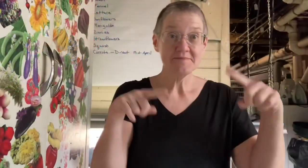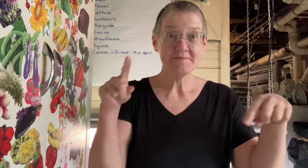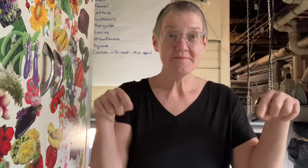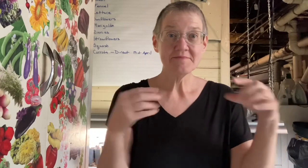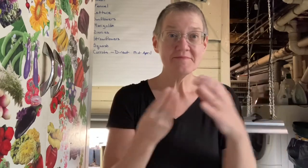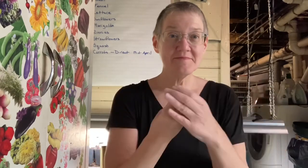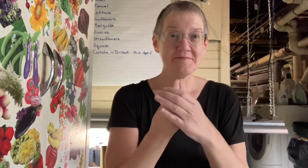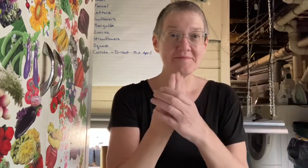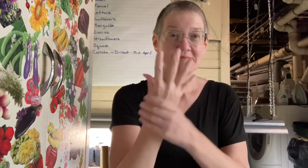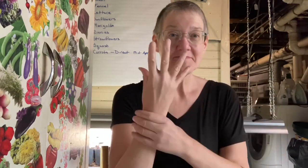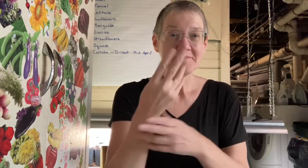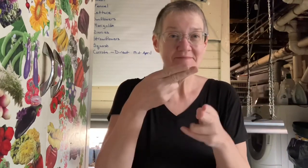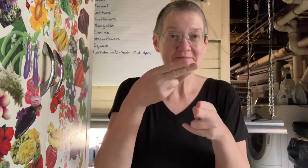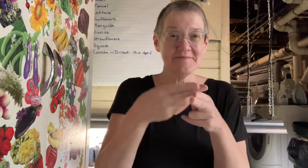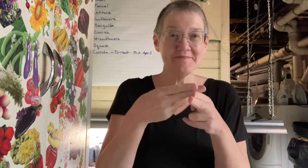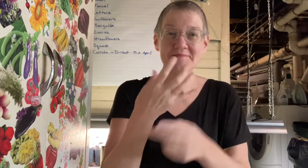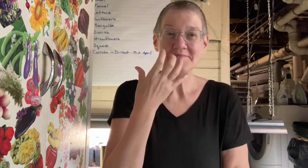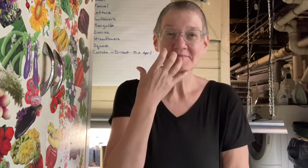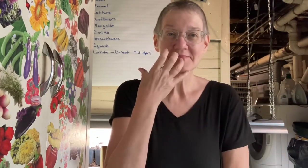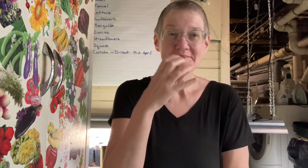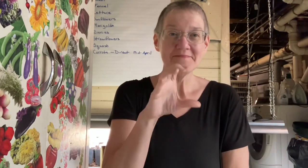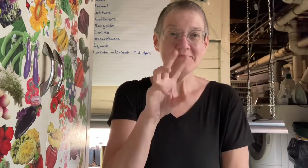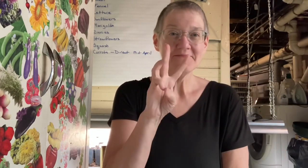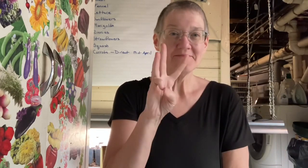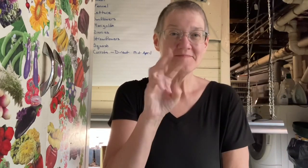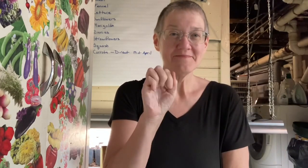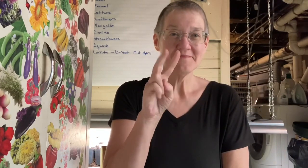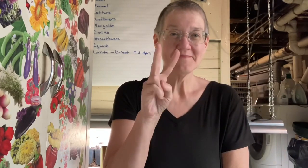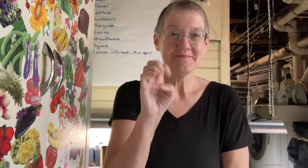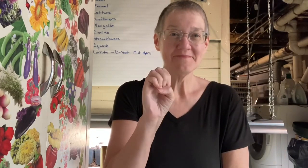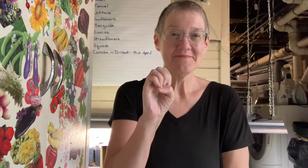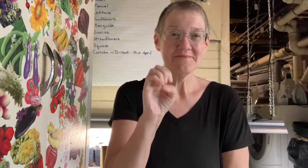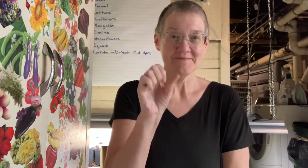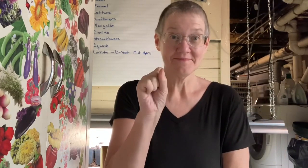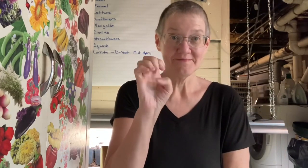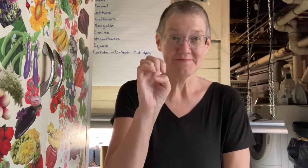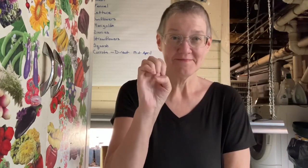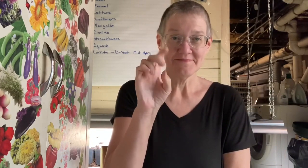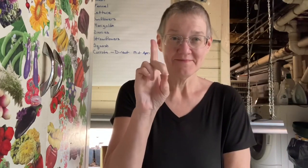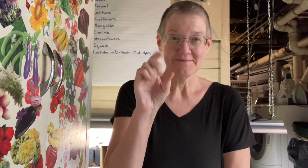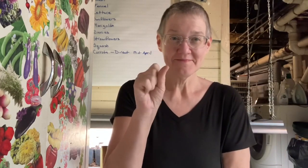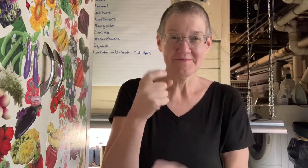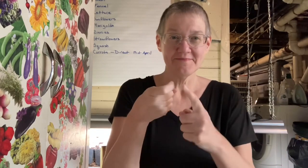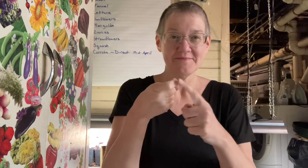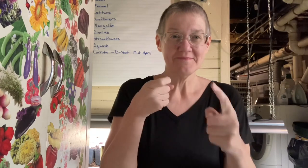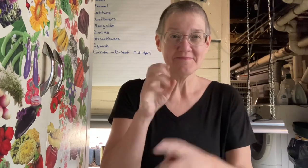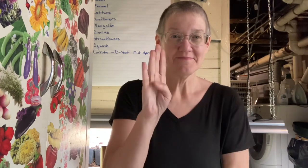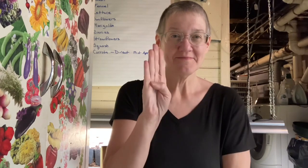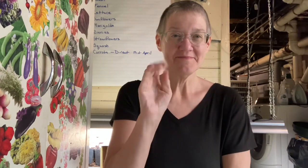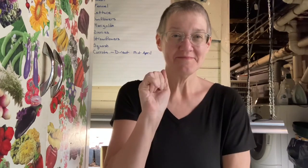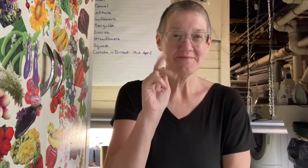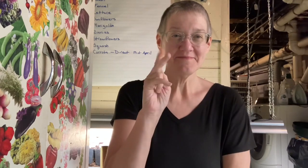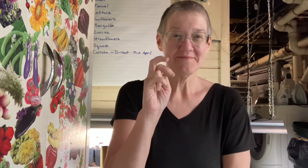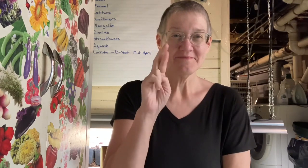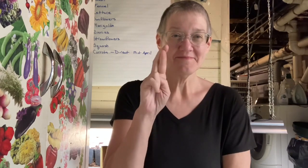Now the variety we're growing is Heat Wave. The seeds are from Baker